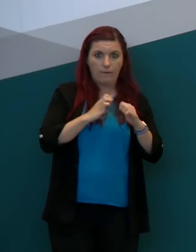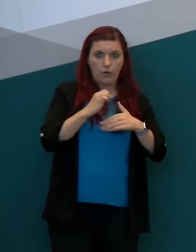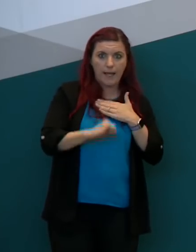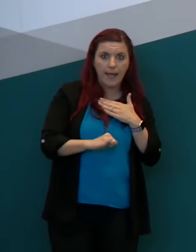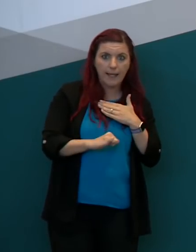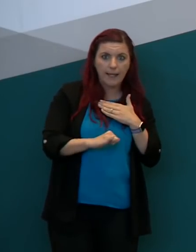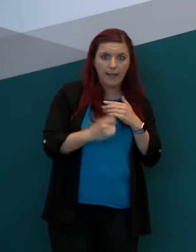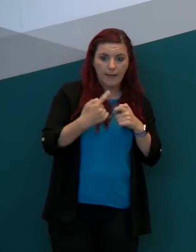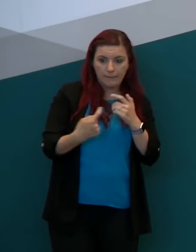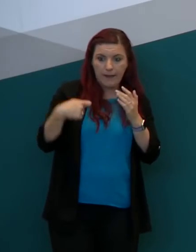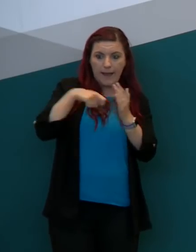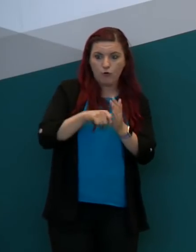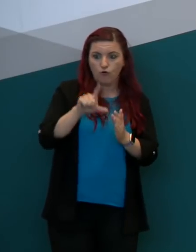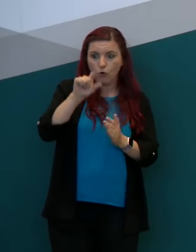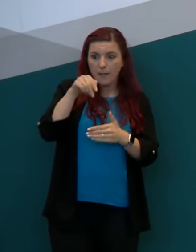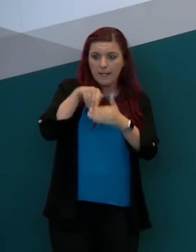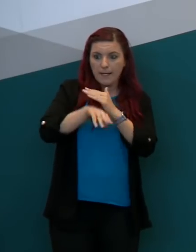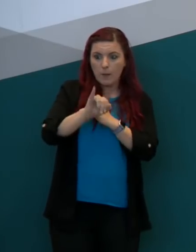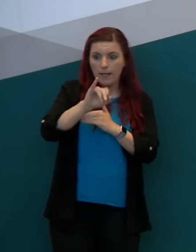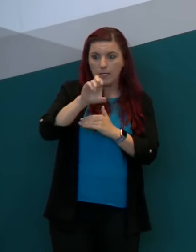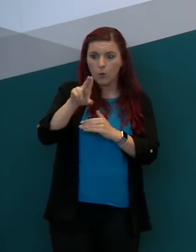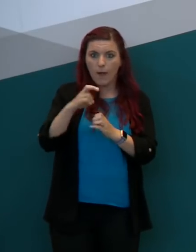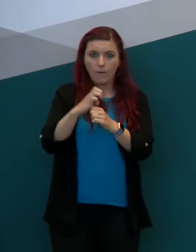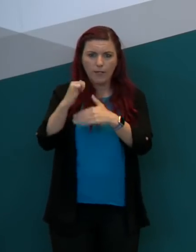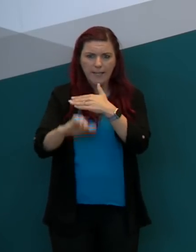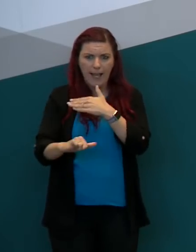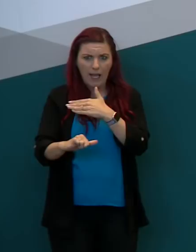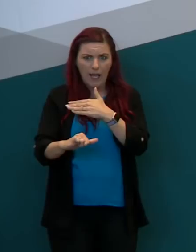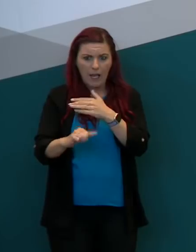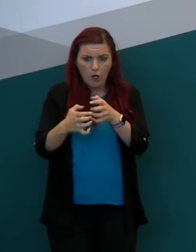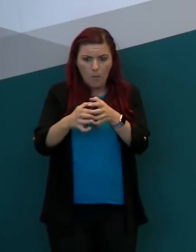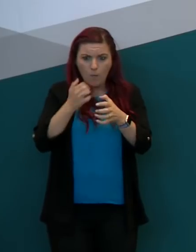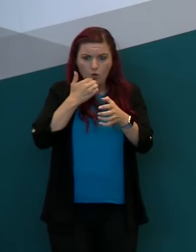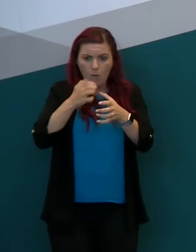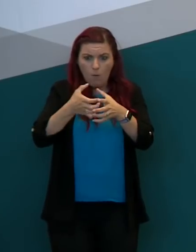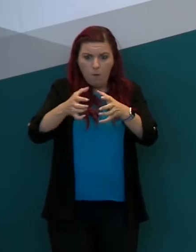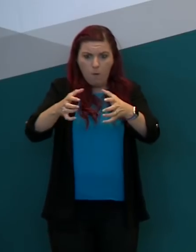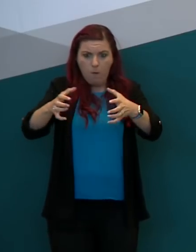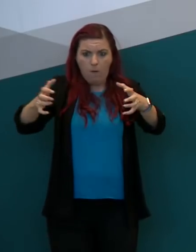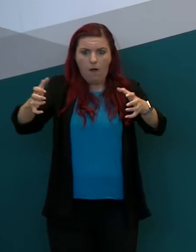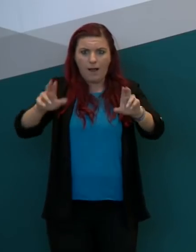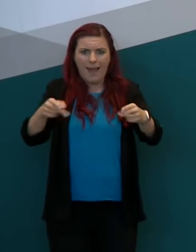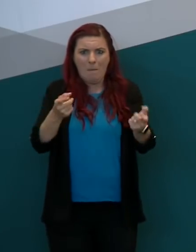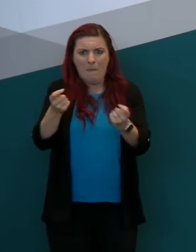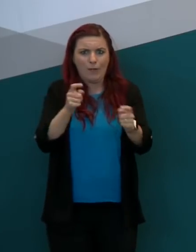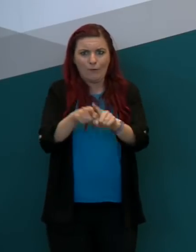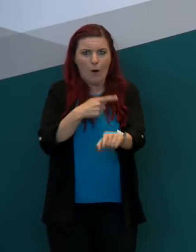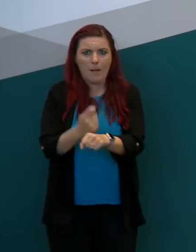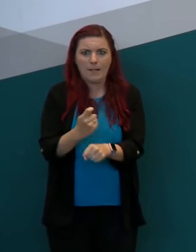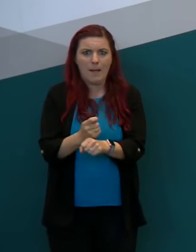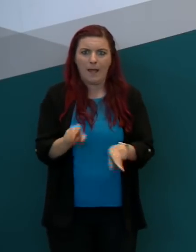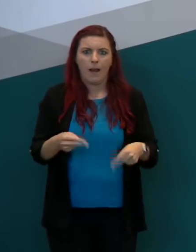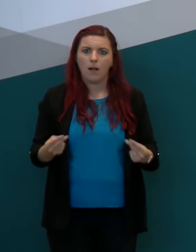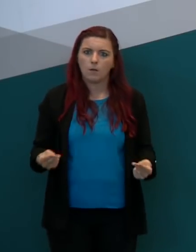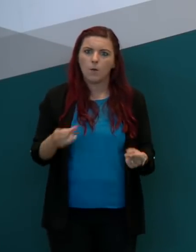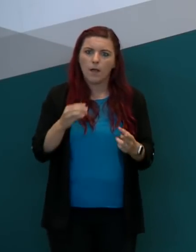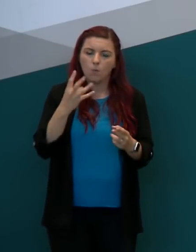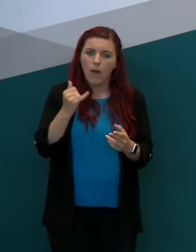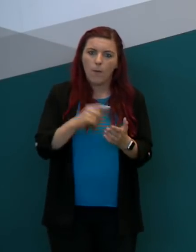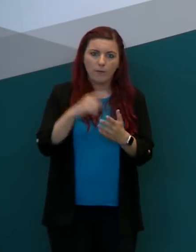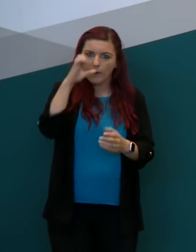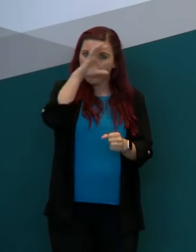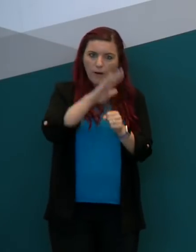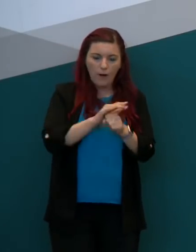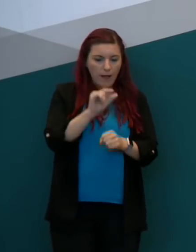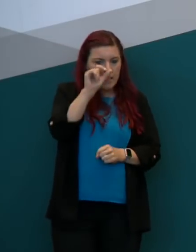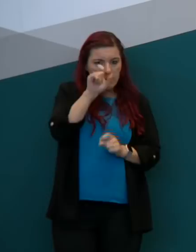20 additional admissions into intensive care units a day. So that's something that we wouldn't be able to manage with for any length of time. So we have to be very cautious as we step